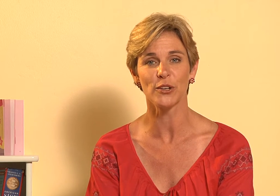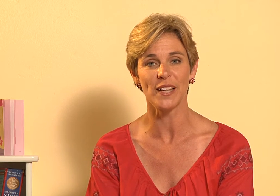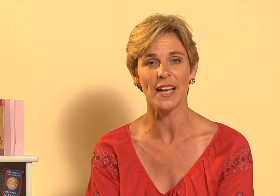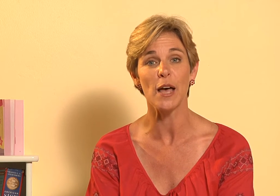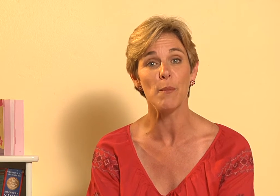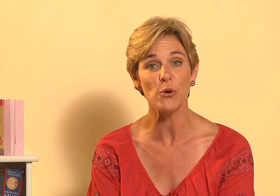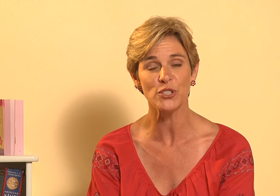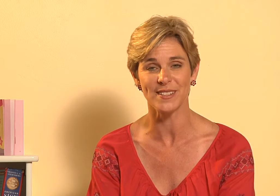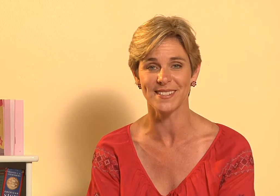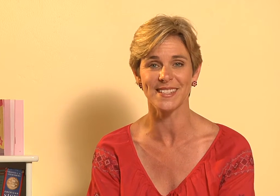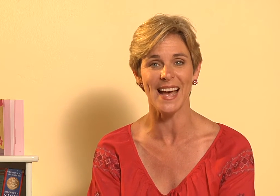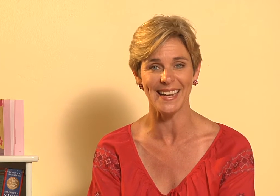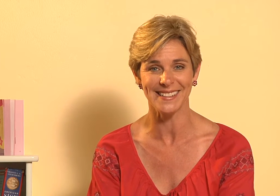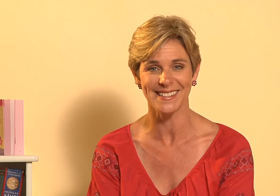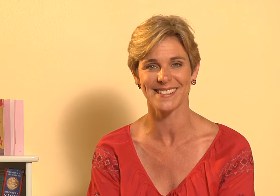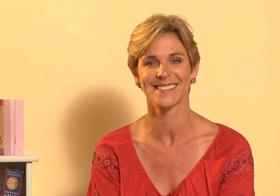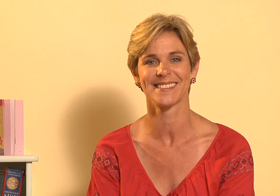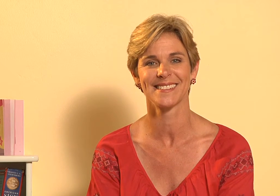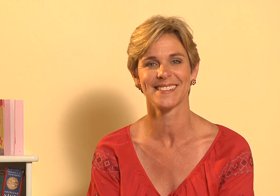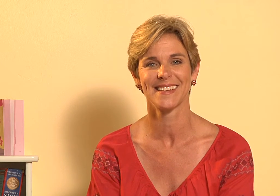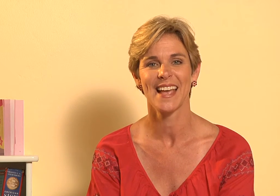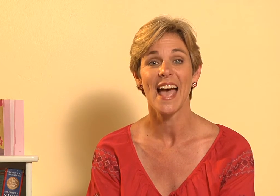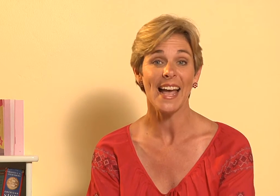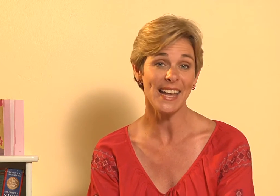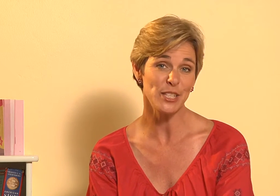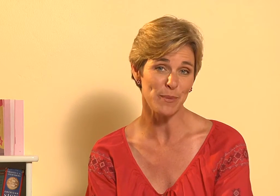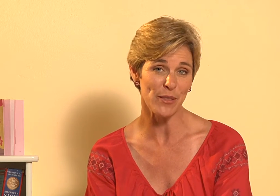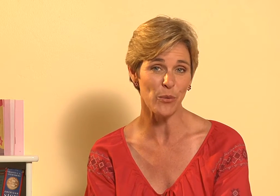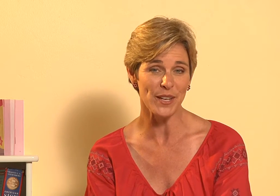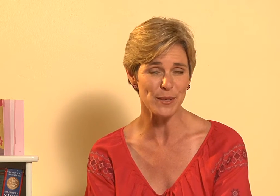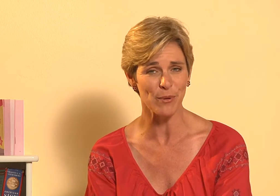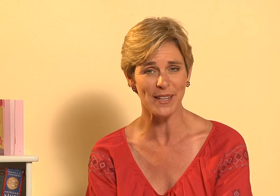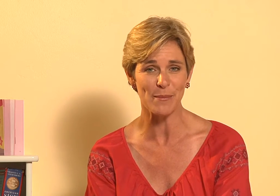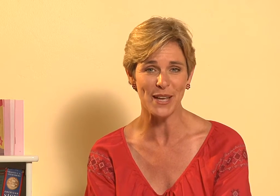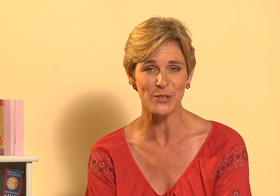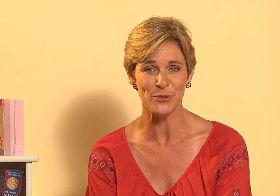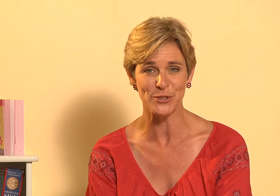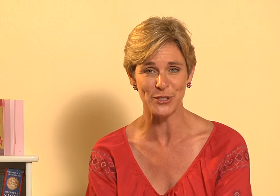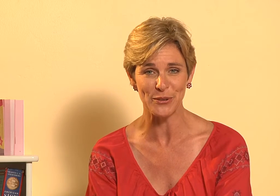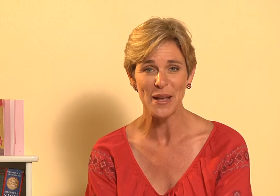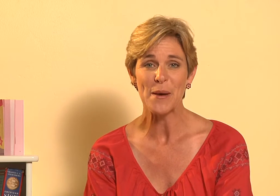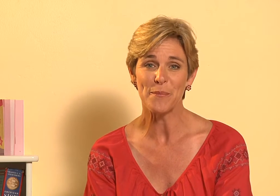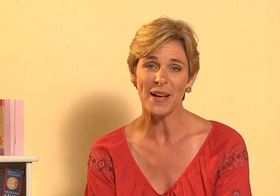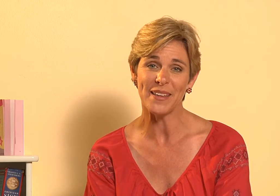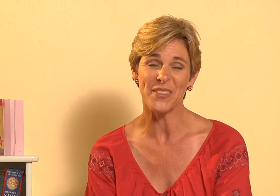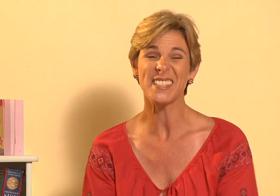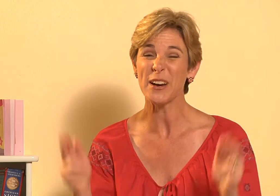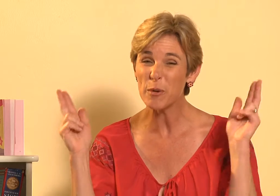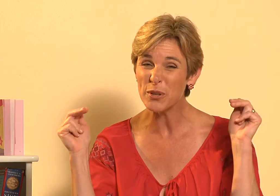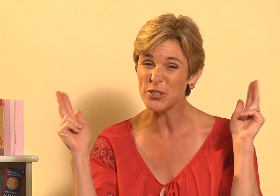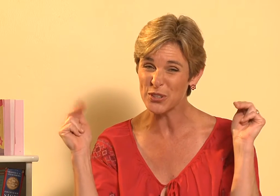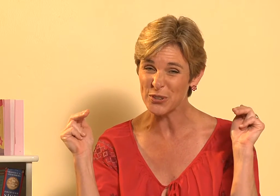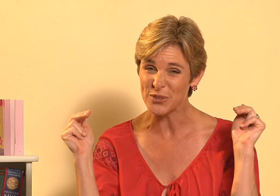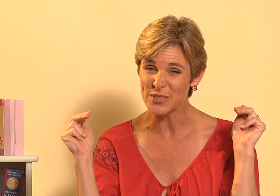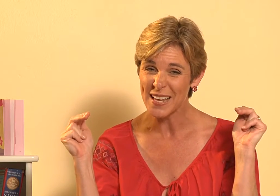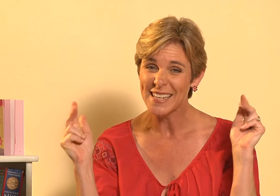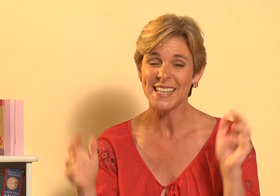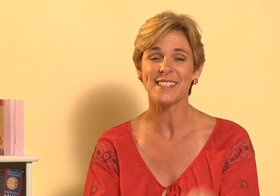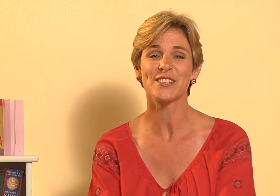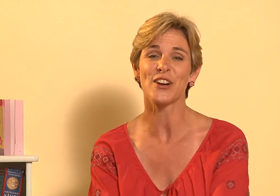learning emotion signs. I hate to be the one to break the bad news to you, but the terrible twos tend to start